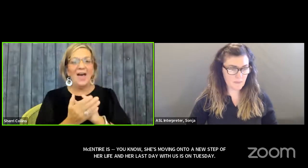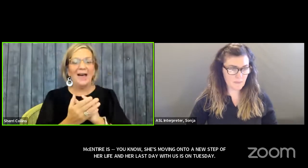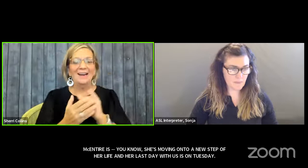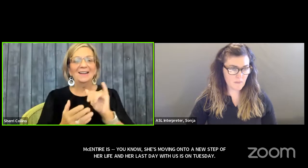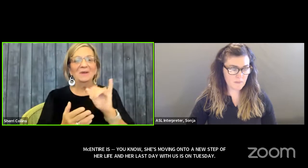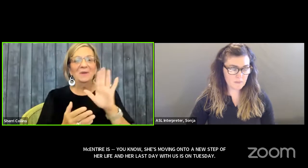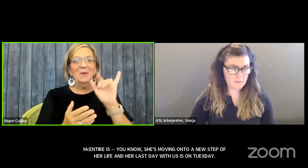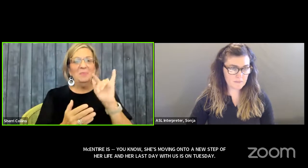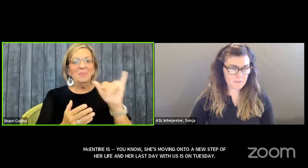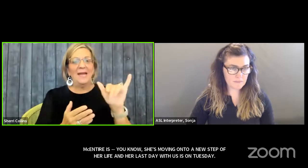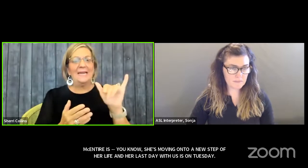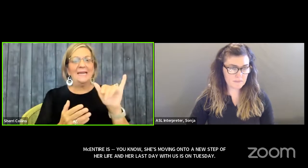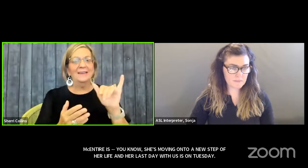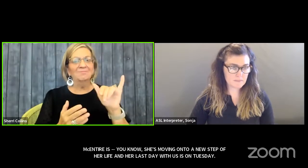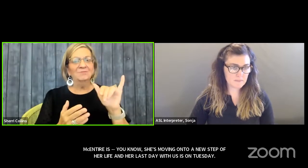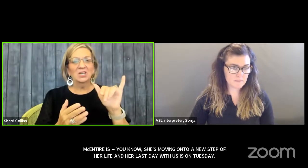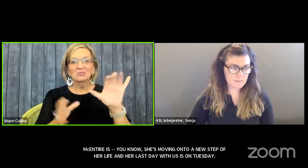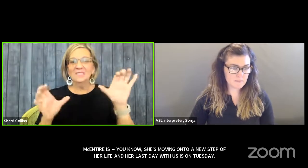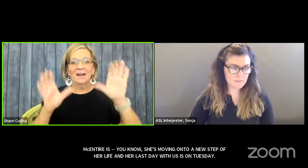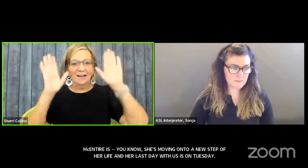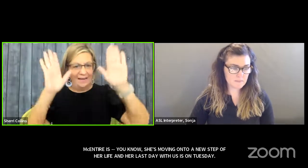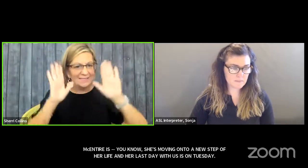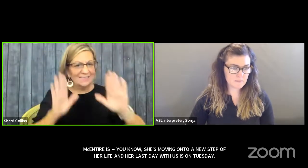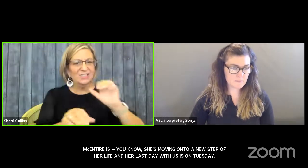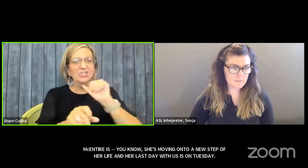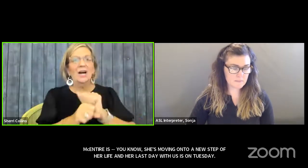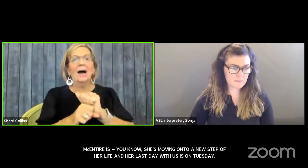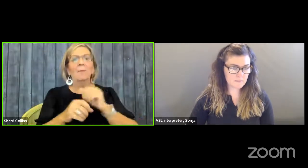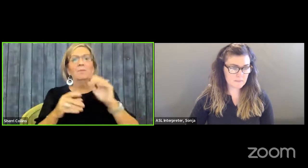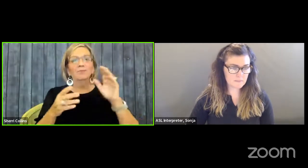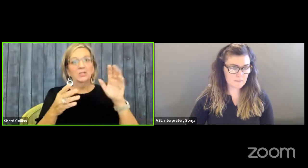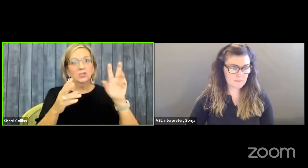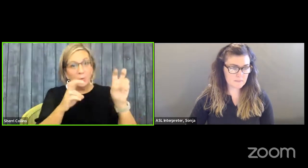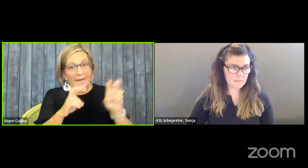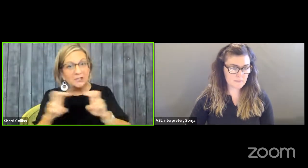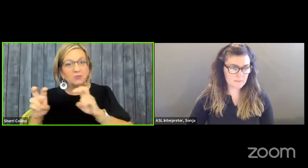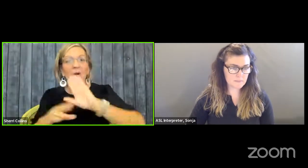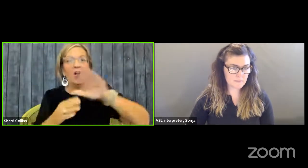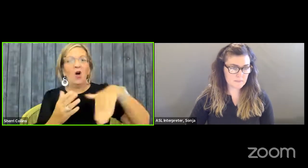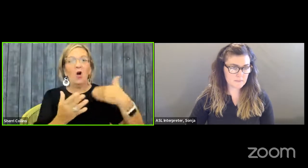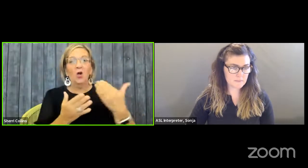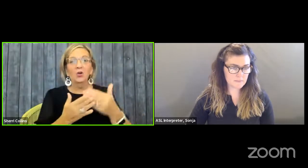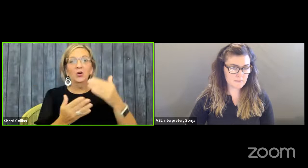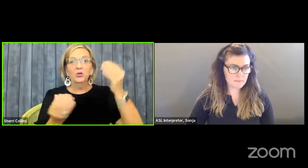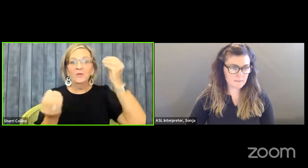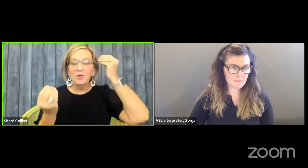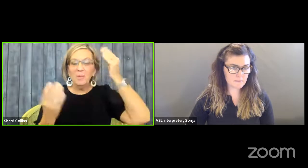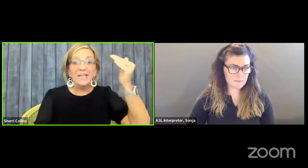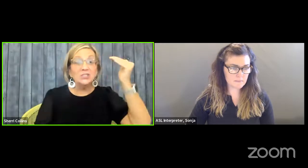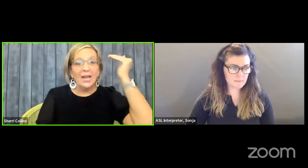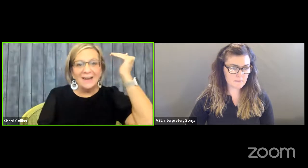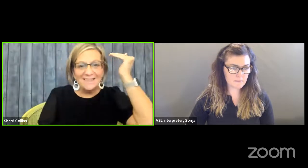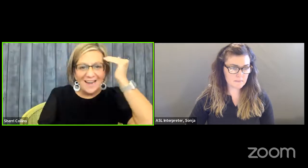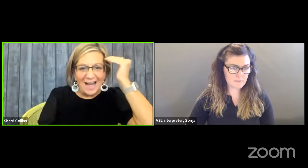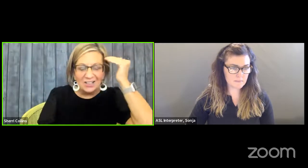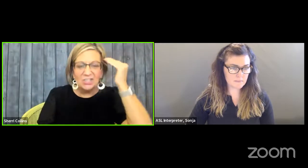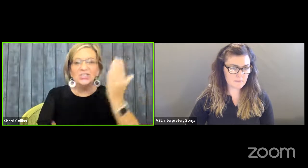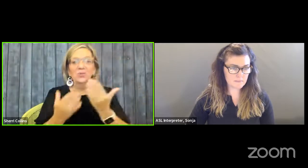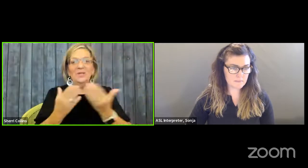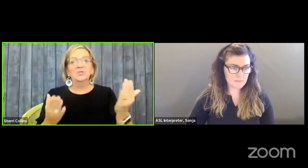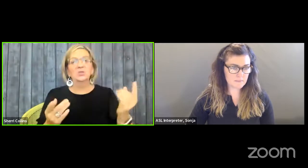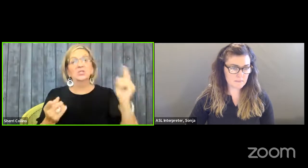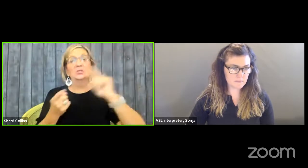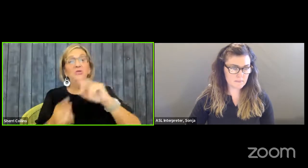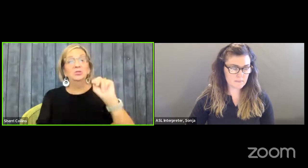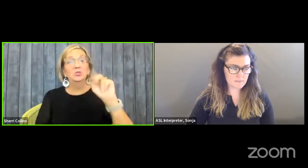believe that Betty, done an excellent job transferring all of her information and knowledge